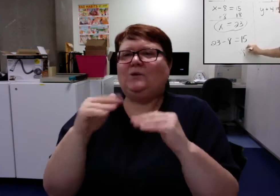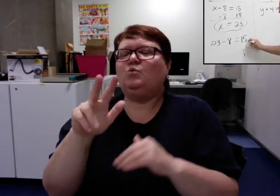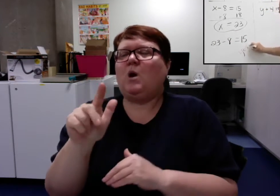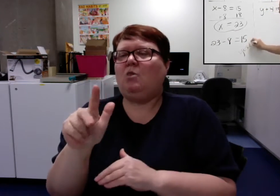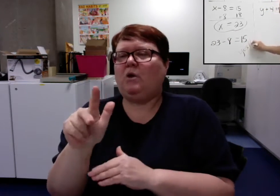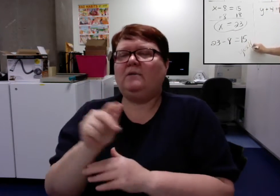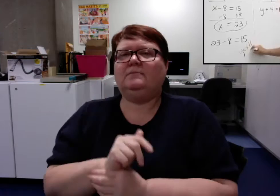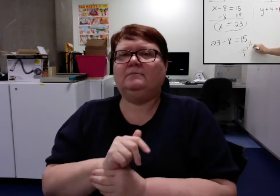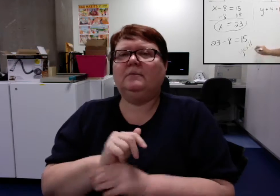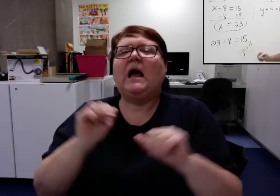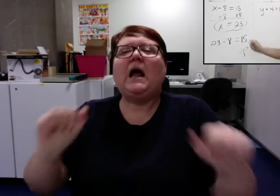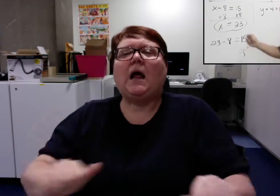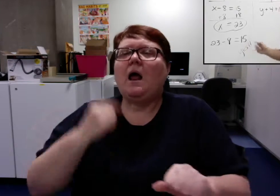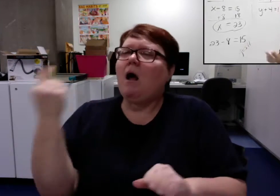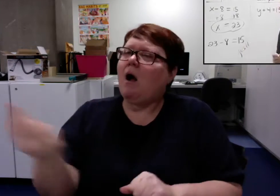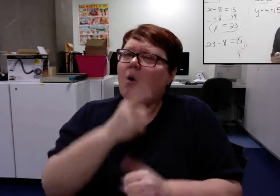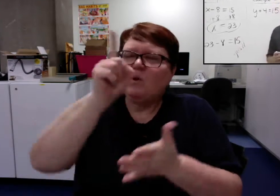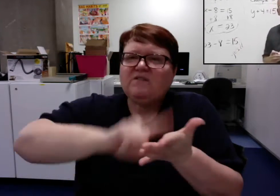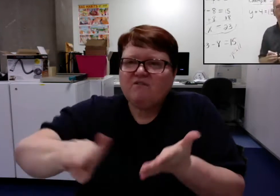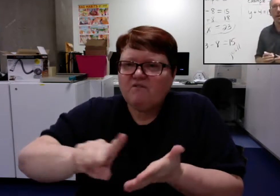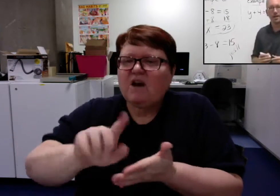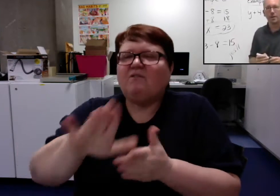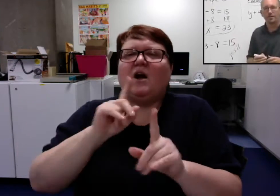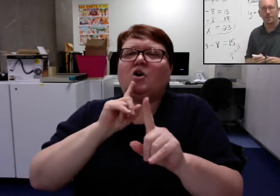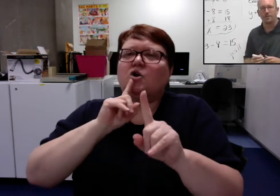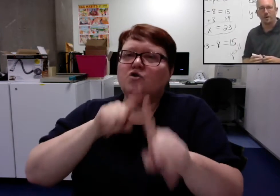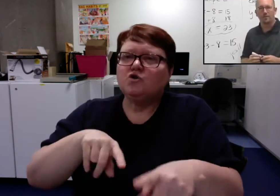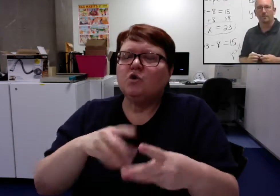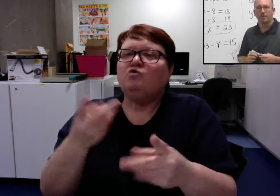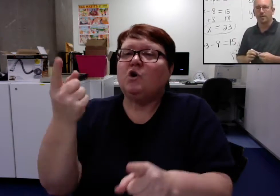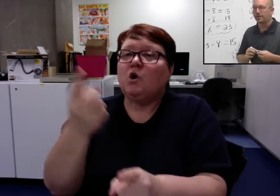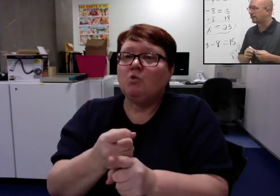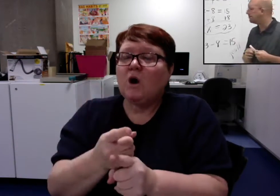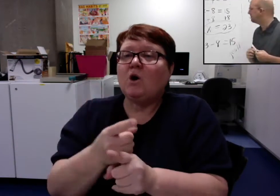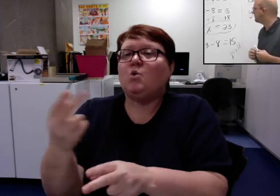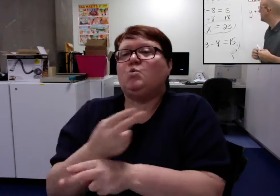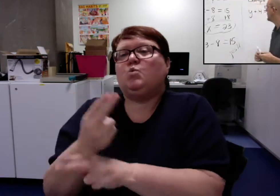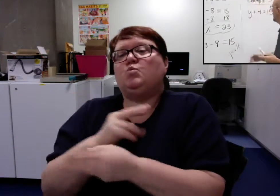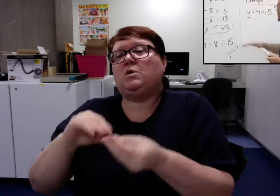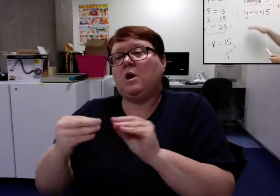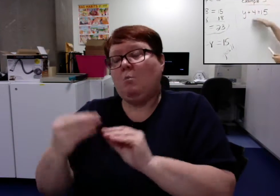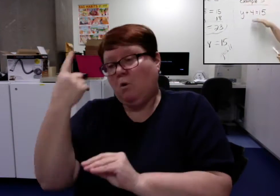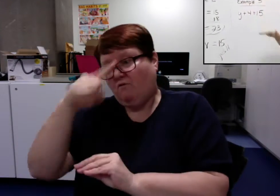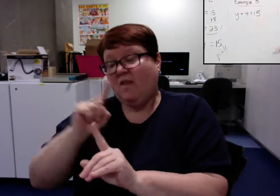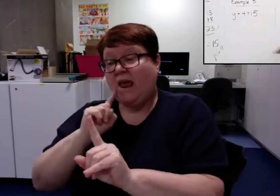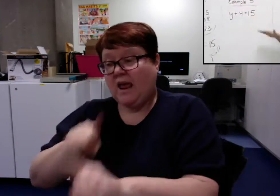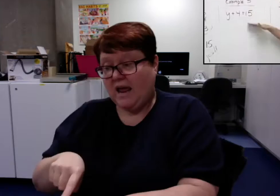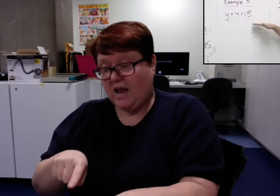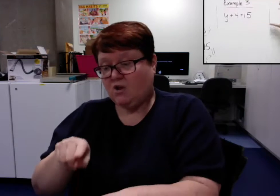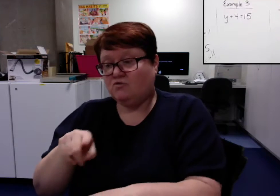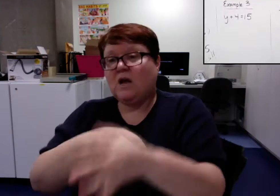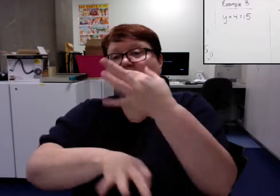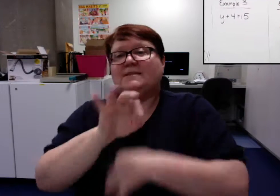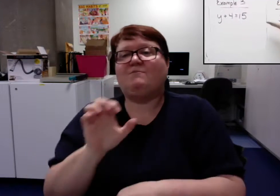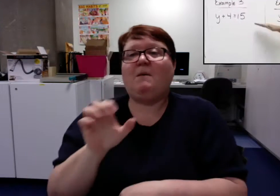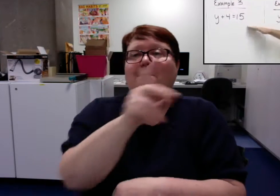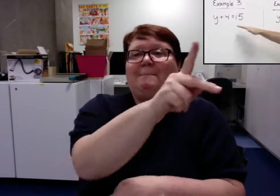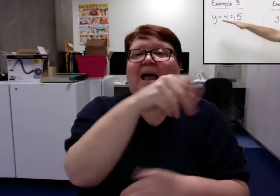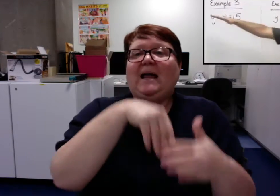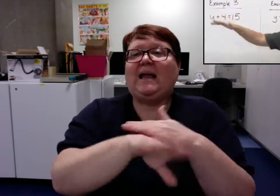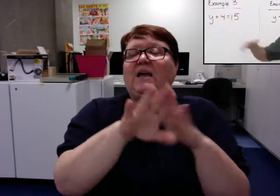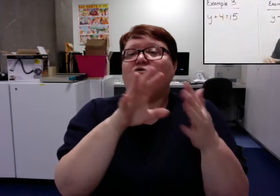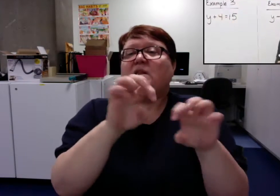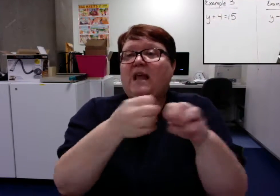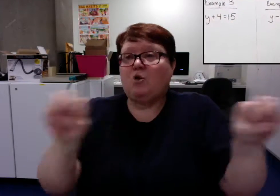is yes, it does. I know I've done the problem correctly. Let's look at these 2 examples